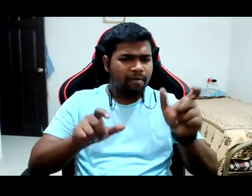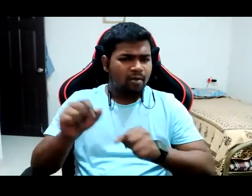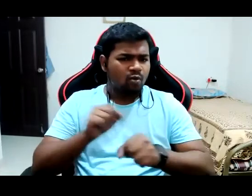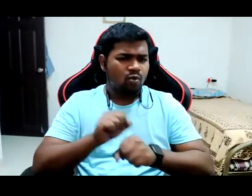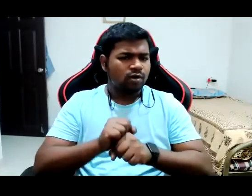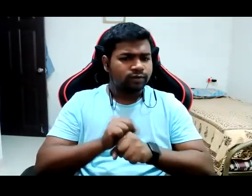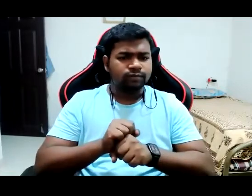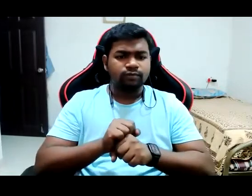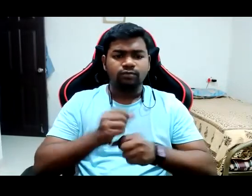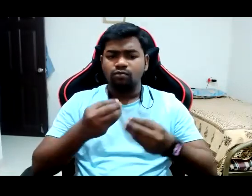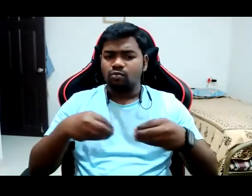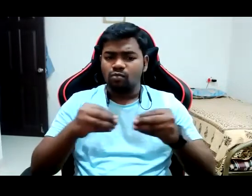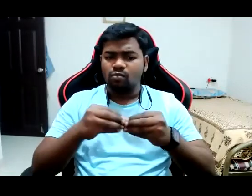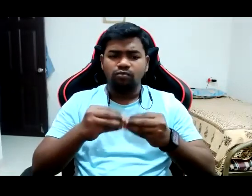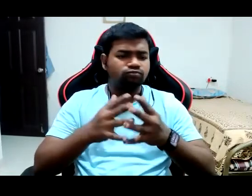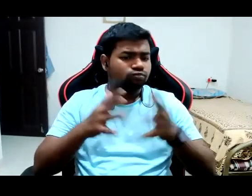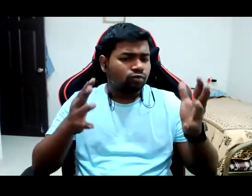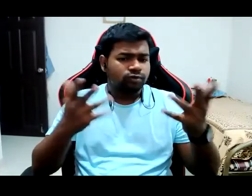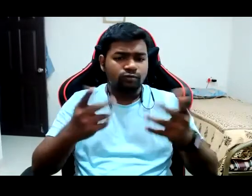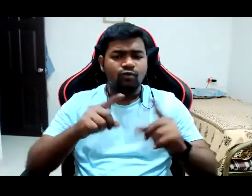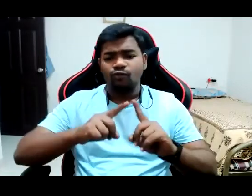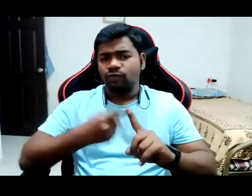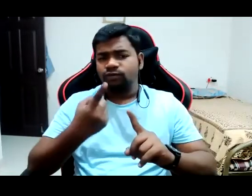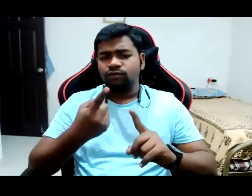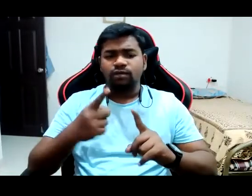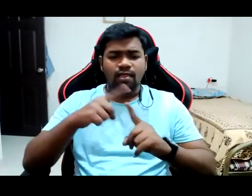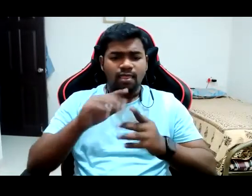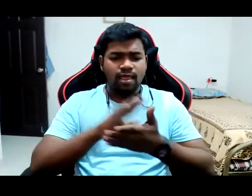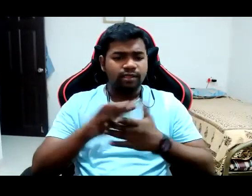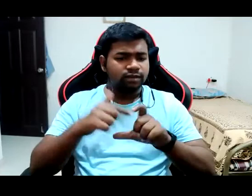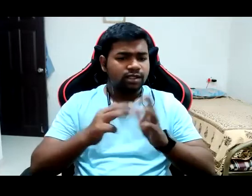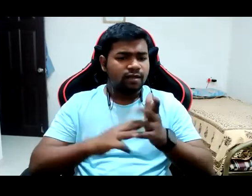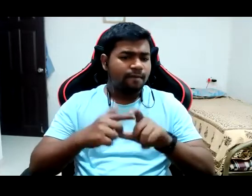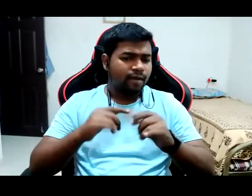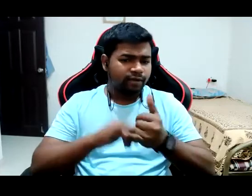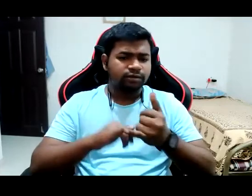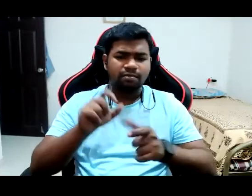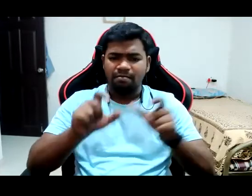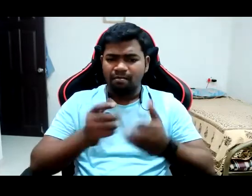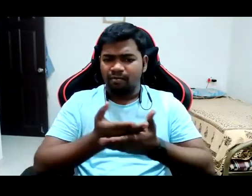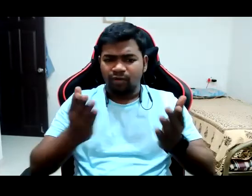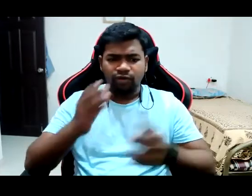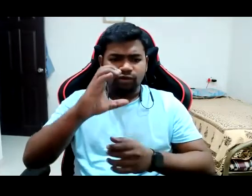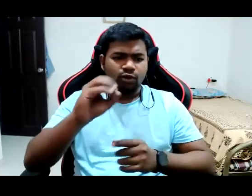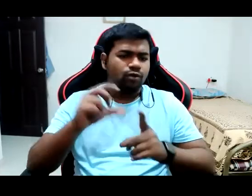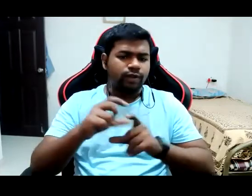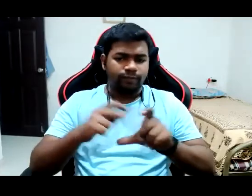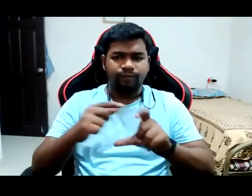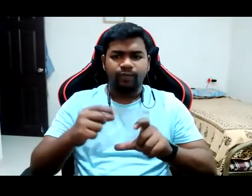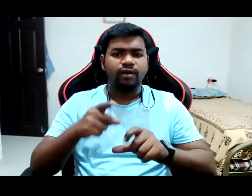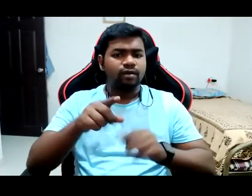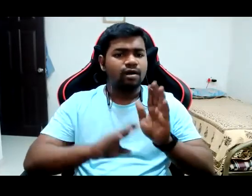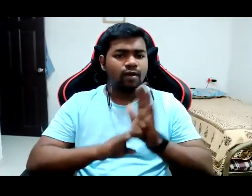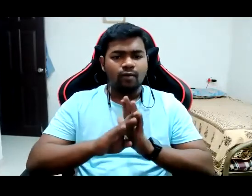make the most of it. And so that's kind of the first time when we came up with themes and people would basically code and develop projects on these